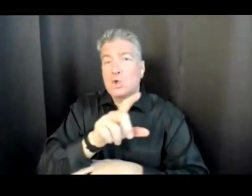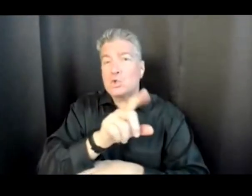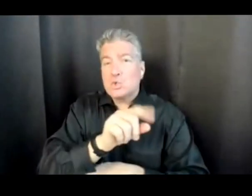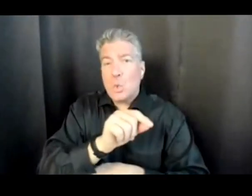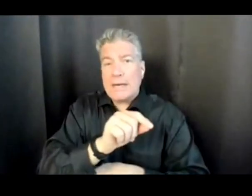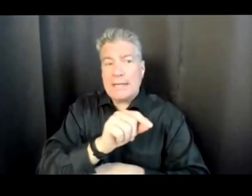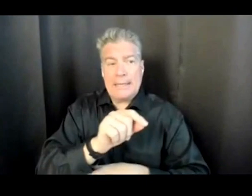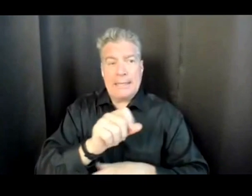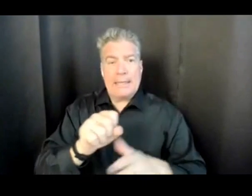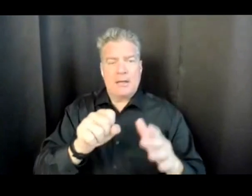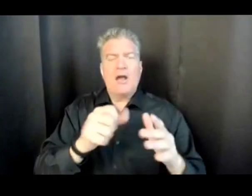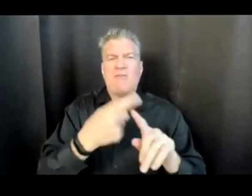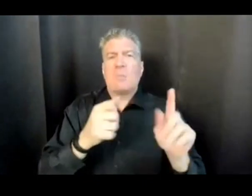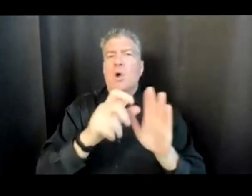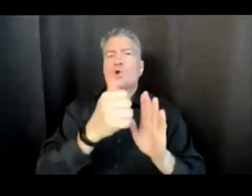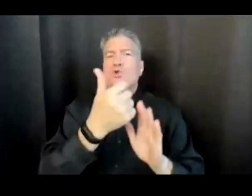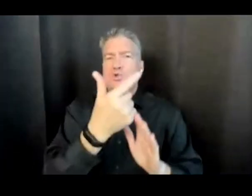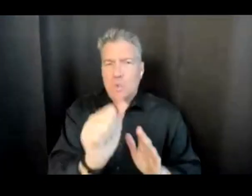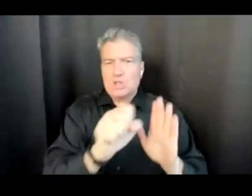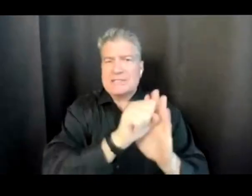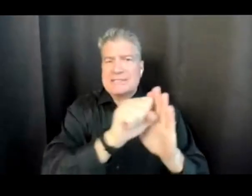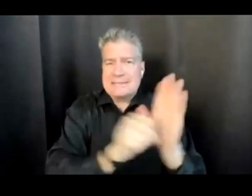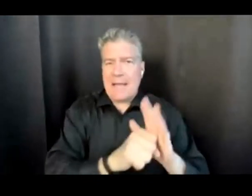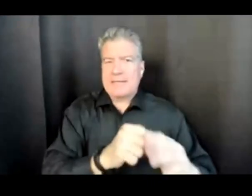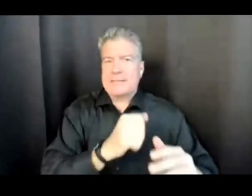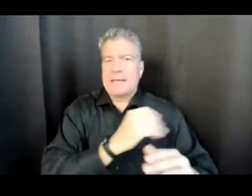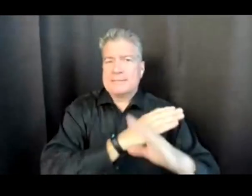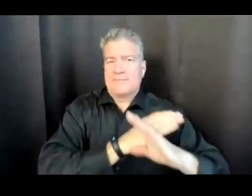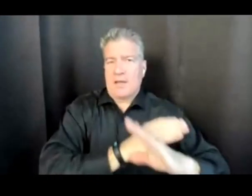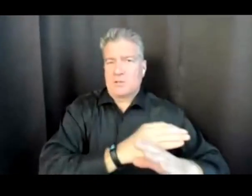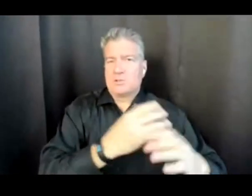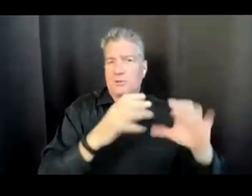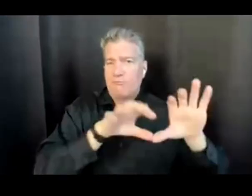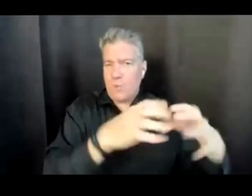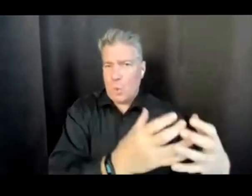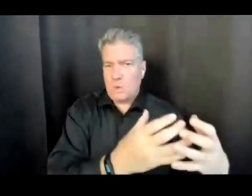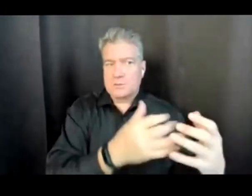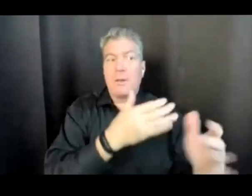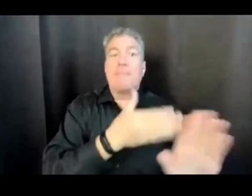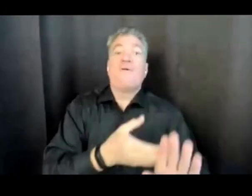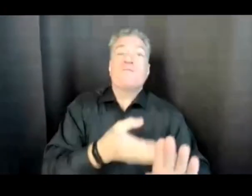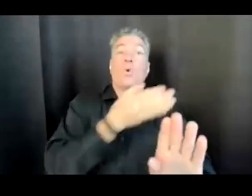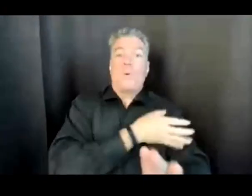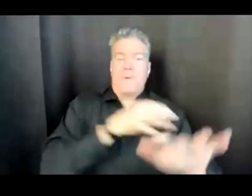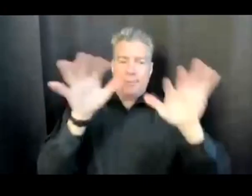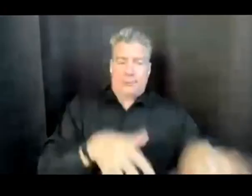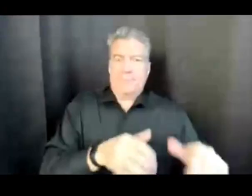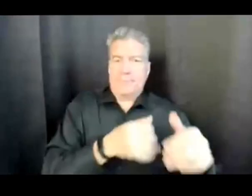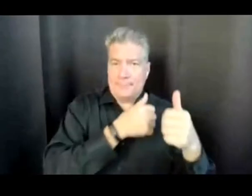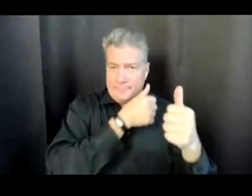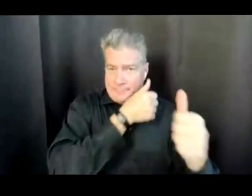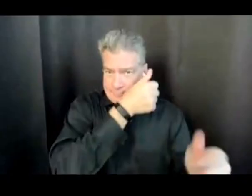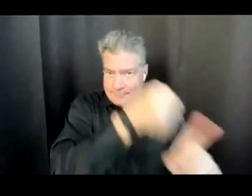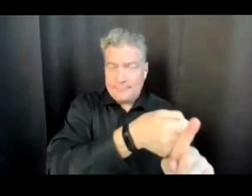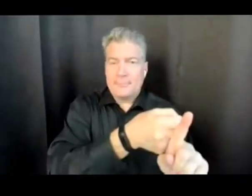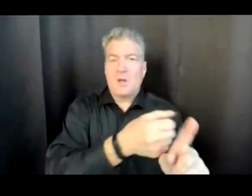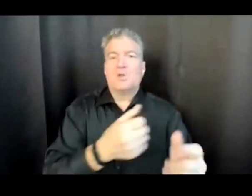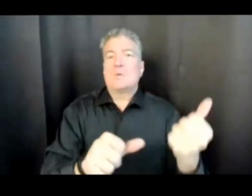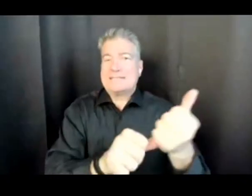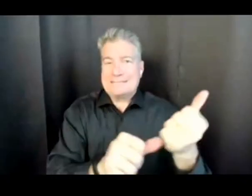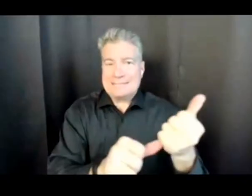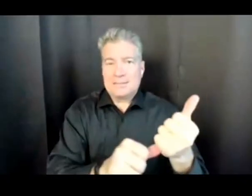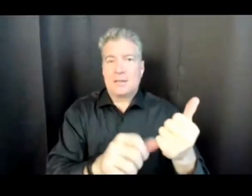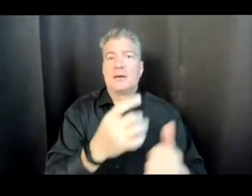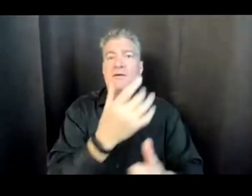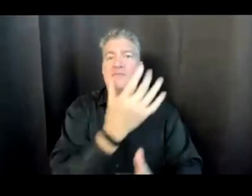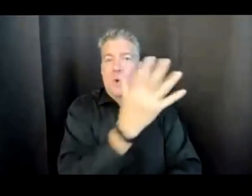State Defense Force pre-positioned into Northeast Georgia ahead of the storm to assist the Department of Forestry, the Department of Natural Resources, and